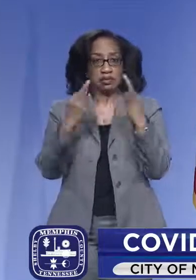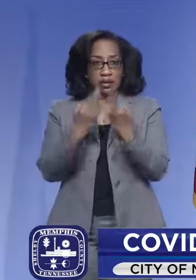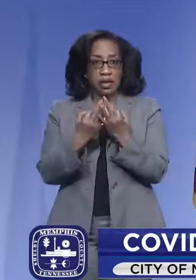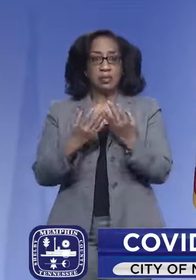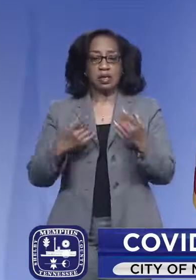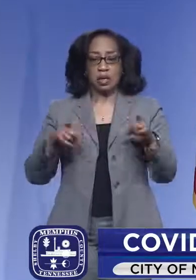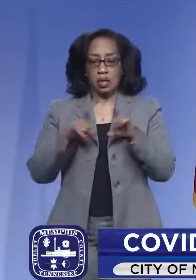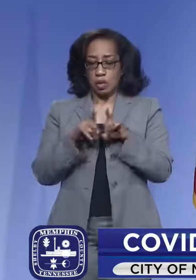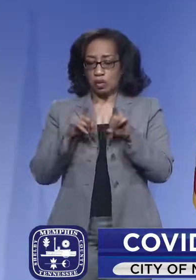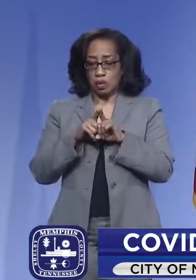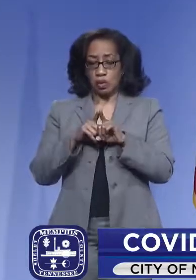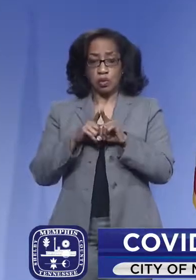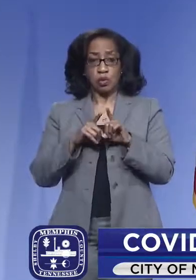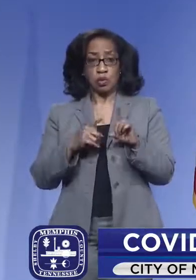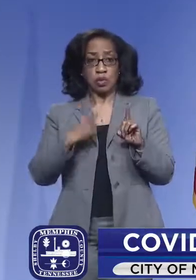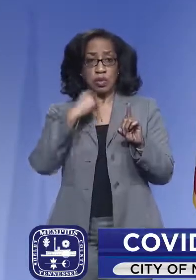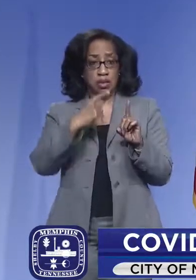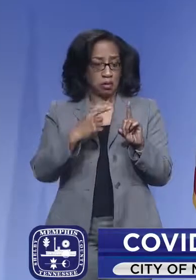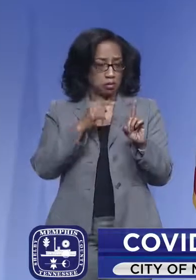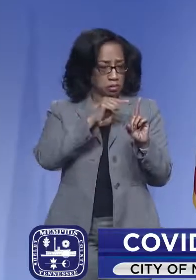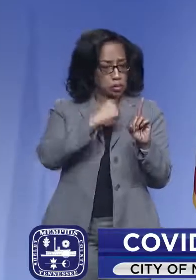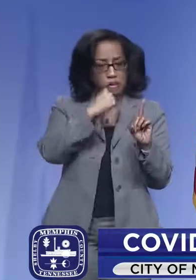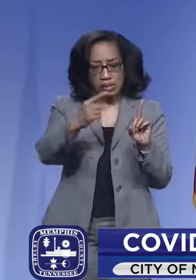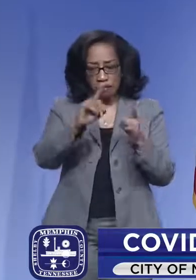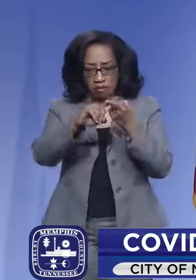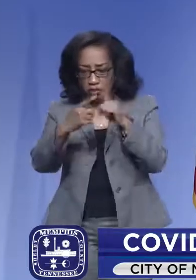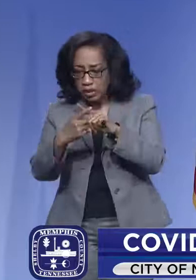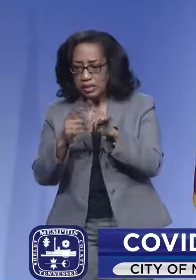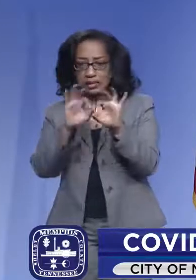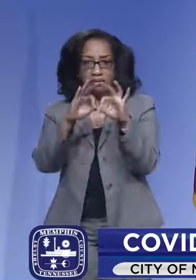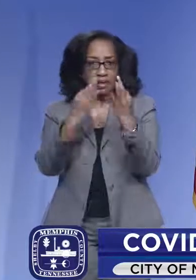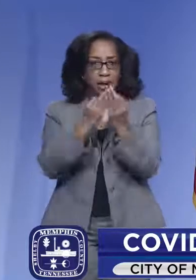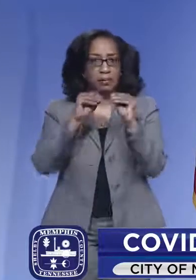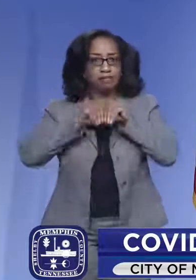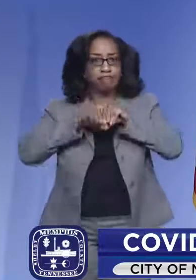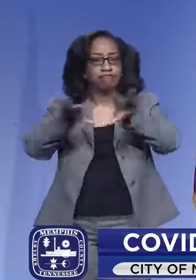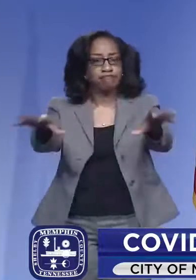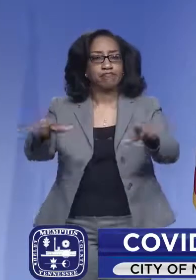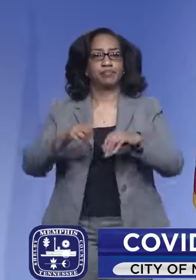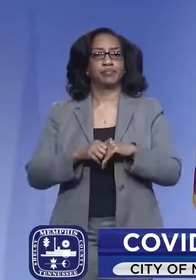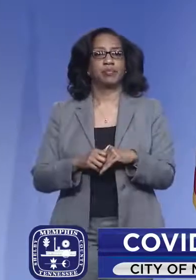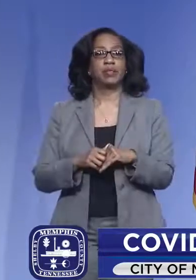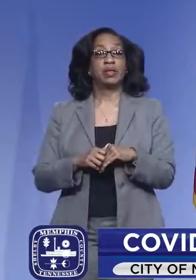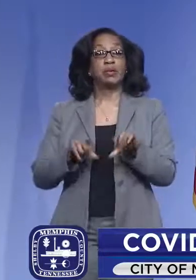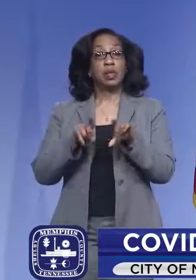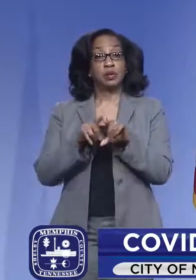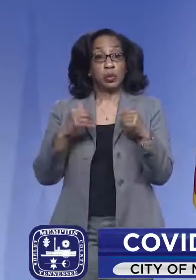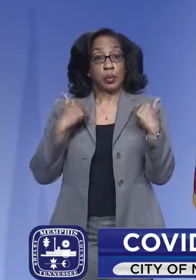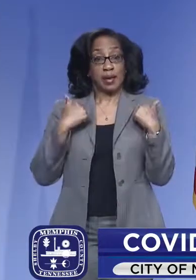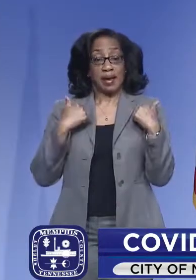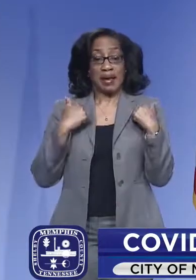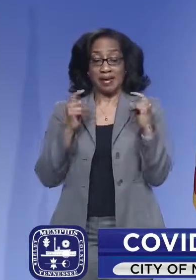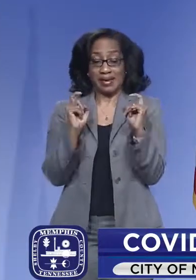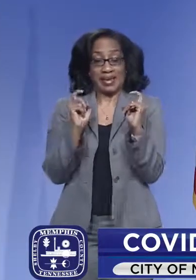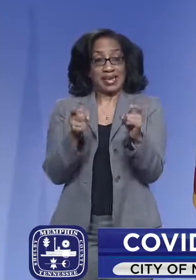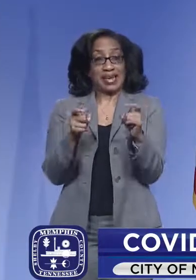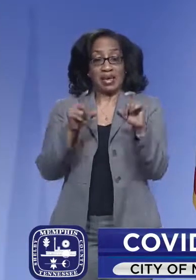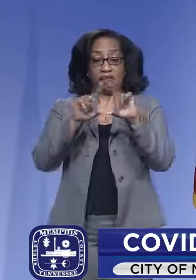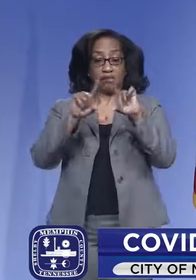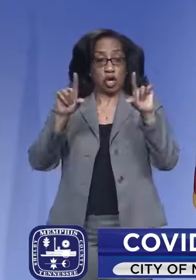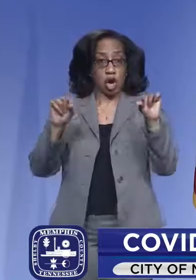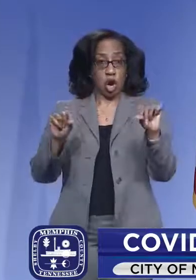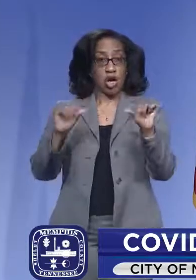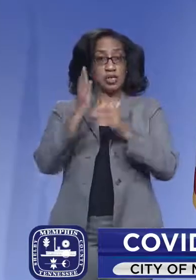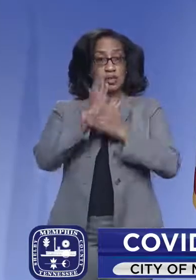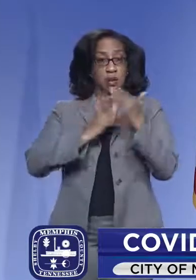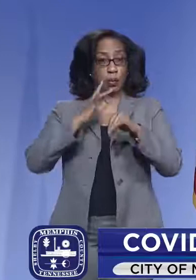carry that message. We did see a bit of an uptick, as I said, with the gift cards that we put out. We had some gift cards